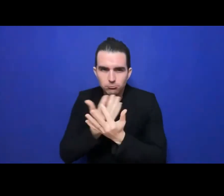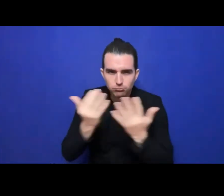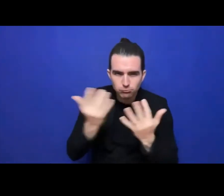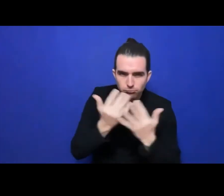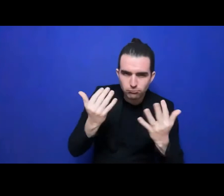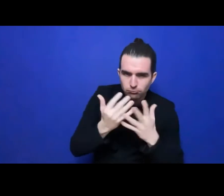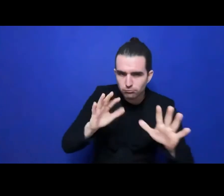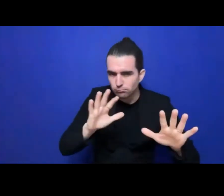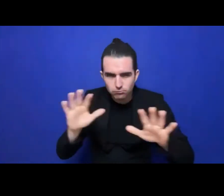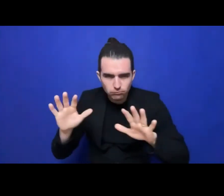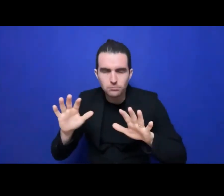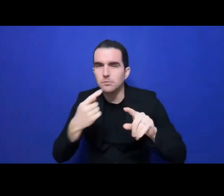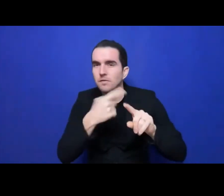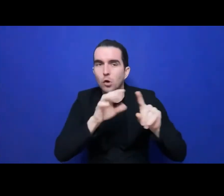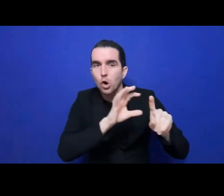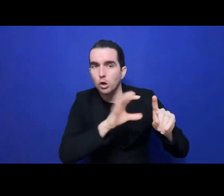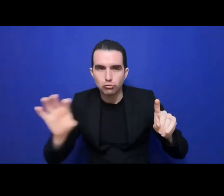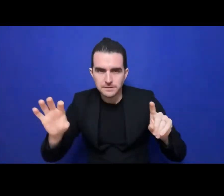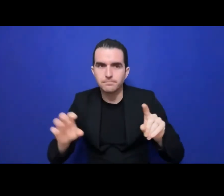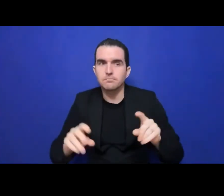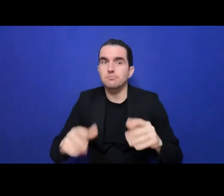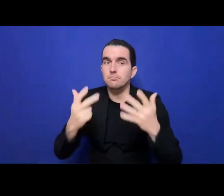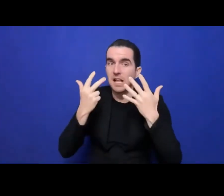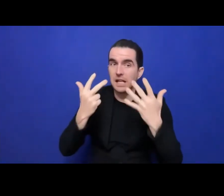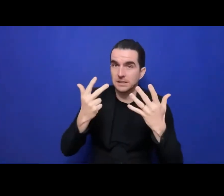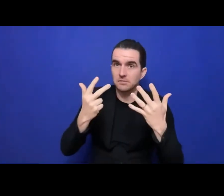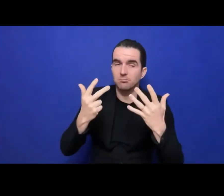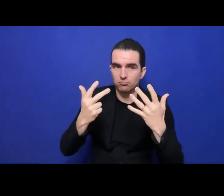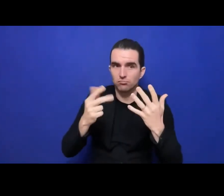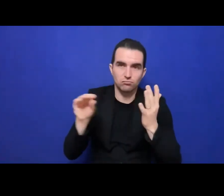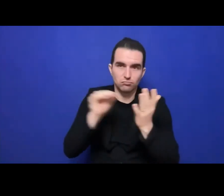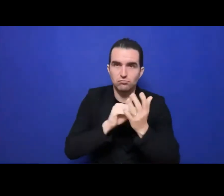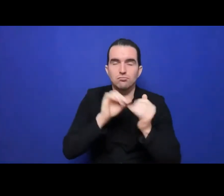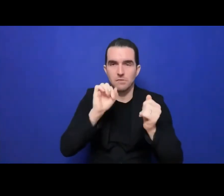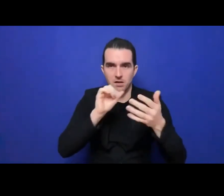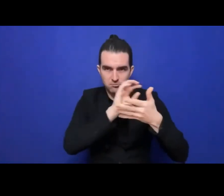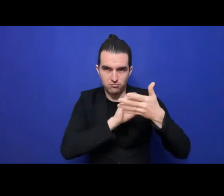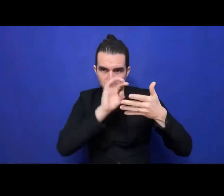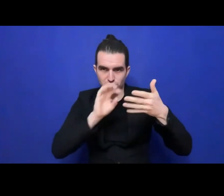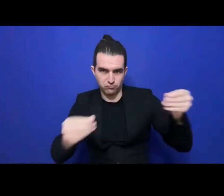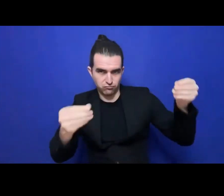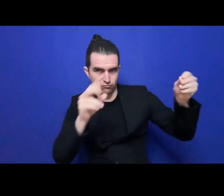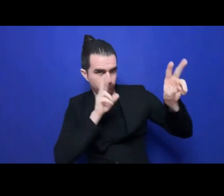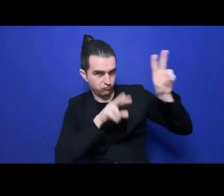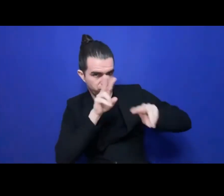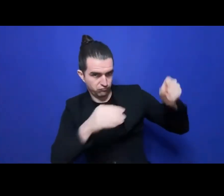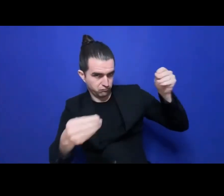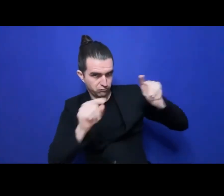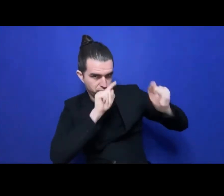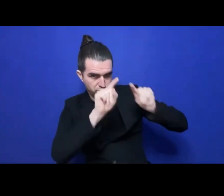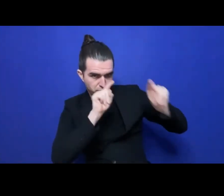and outcomes, on targets and priorities for UHC, financial protection, service